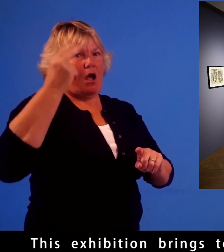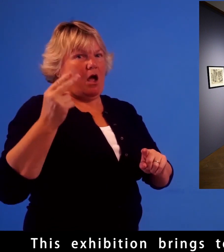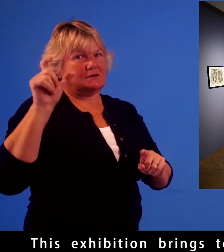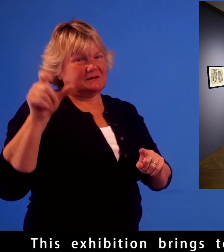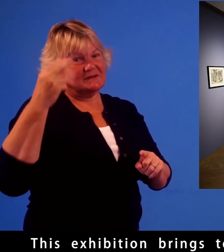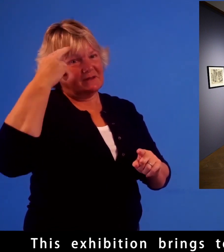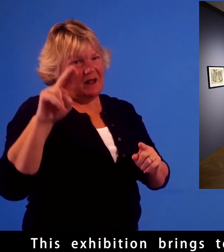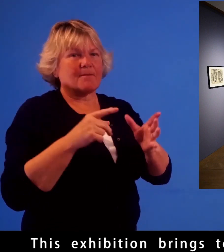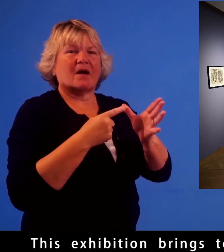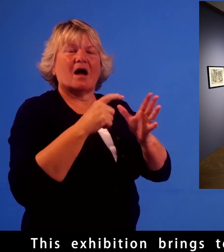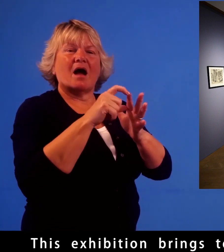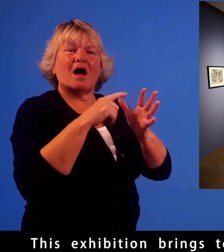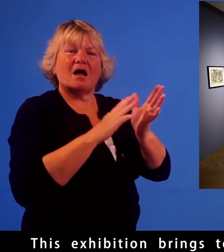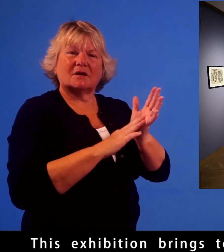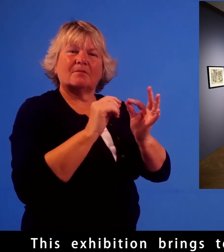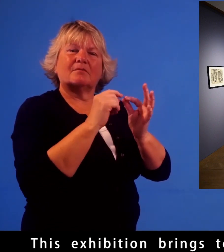Thompson.